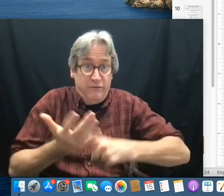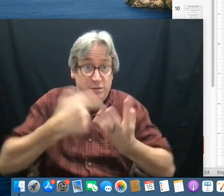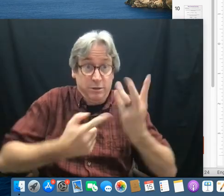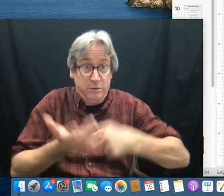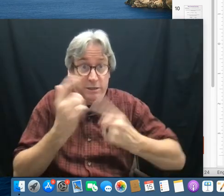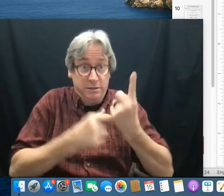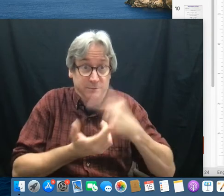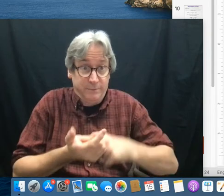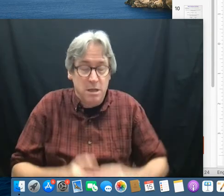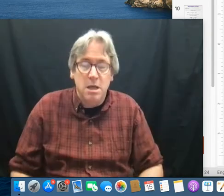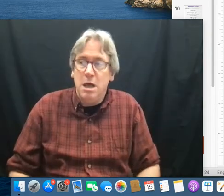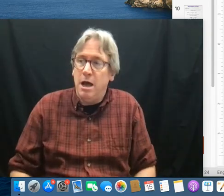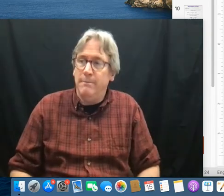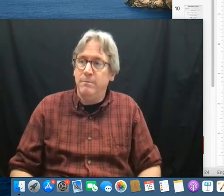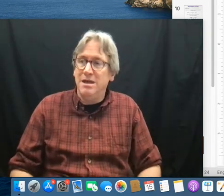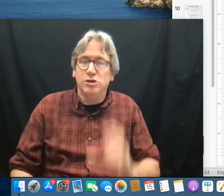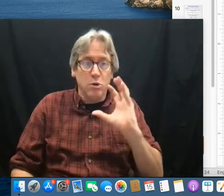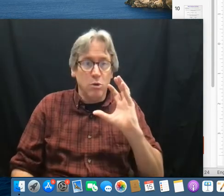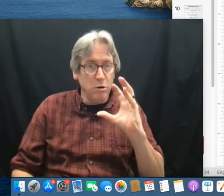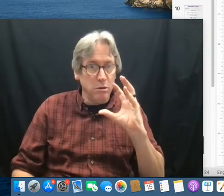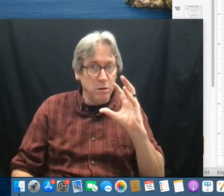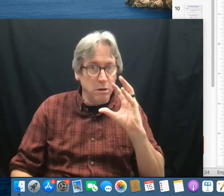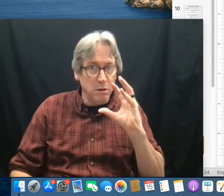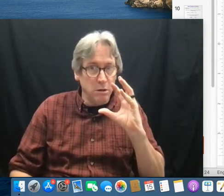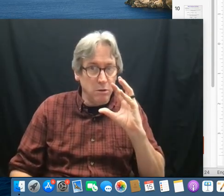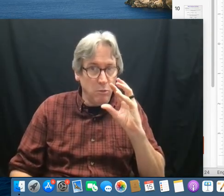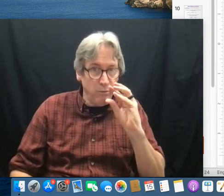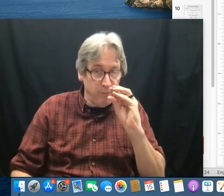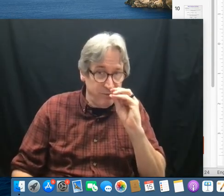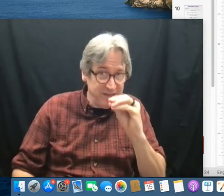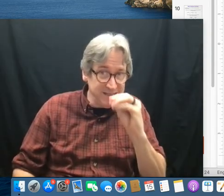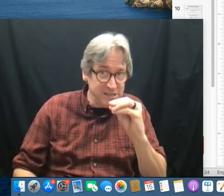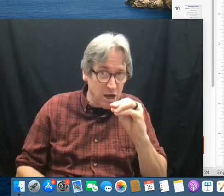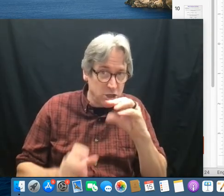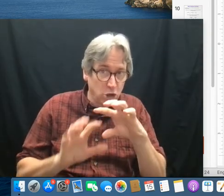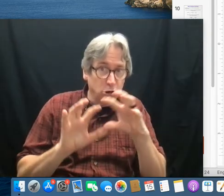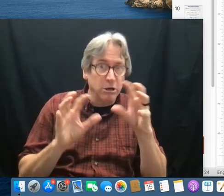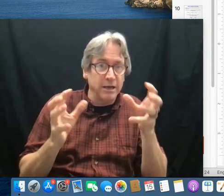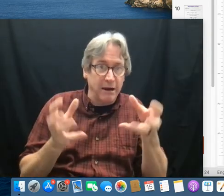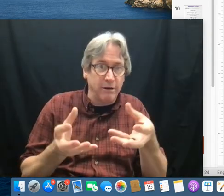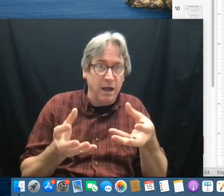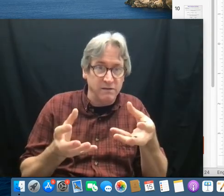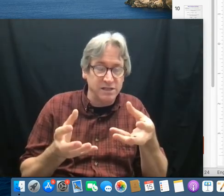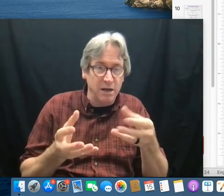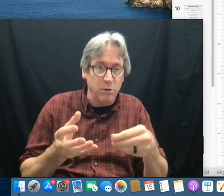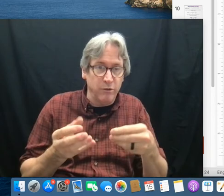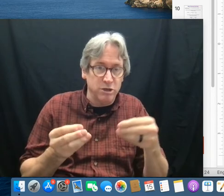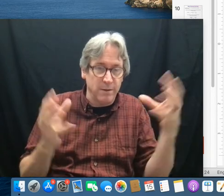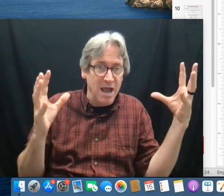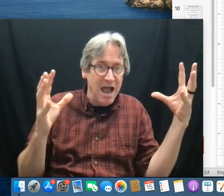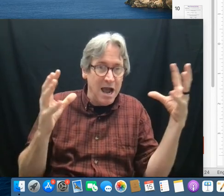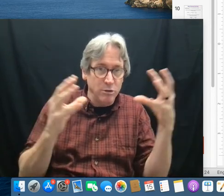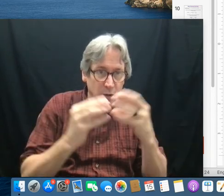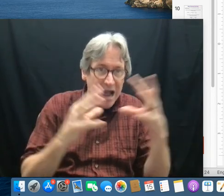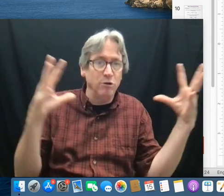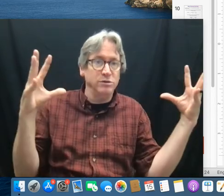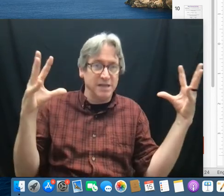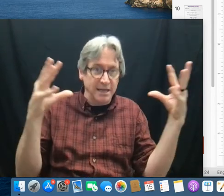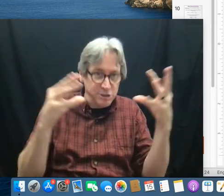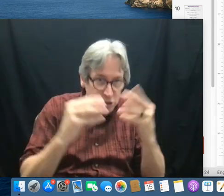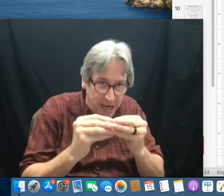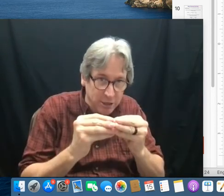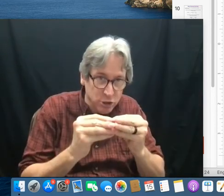to distal, the distant joints. That's so much easier to sign than this.